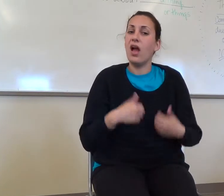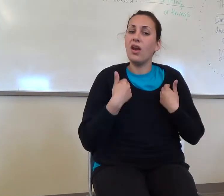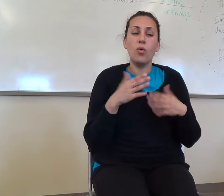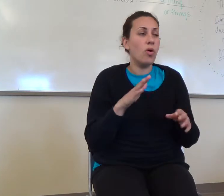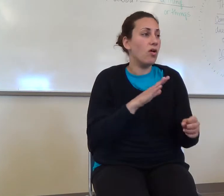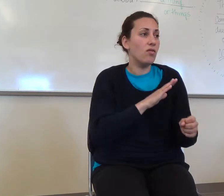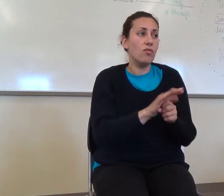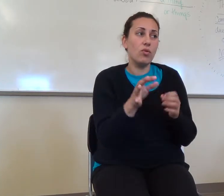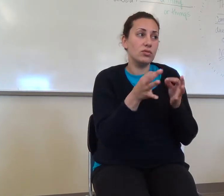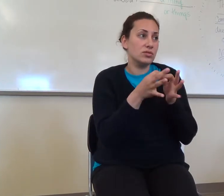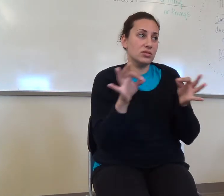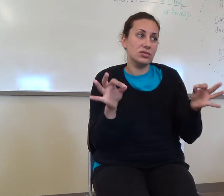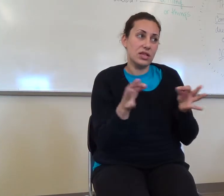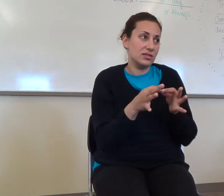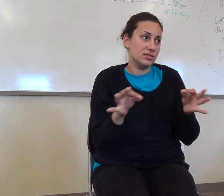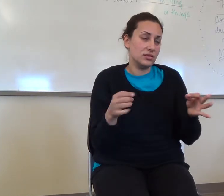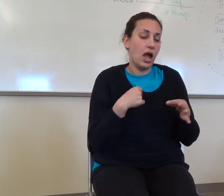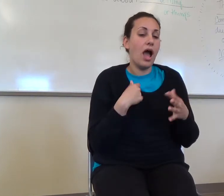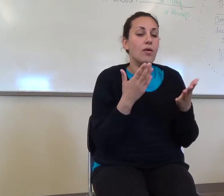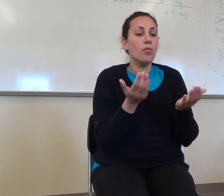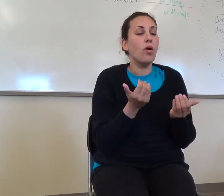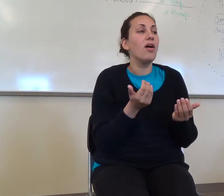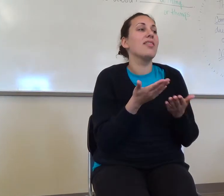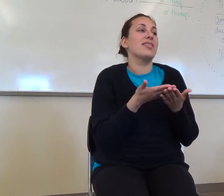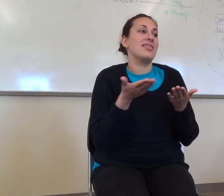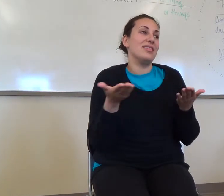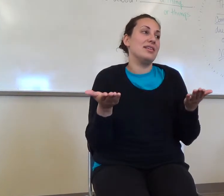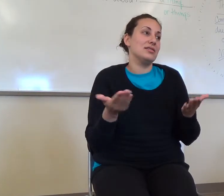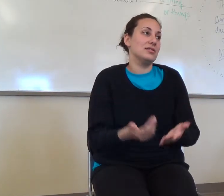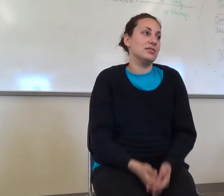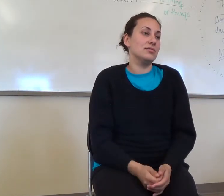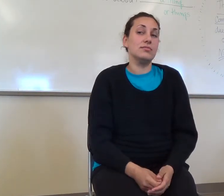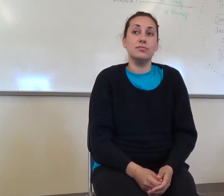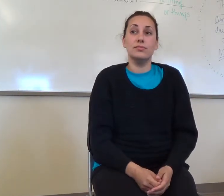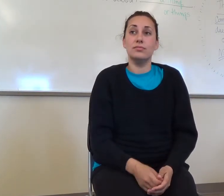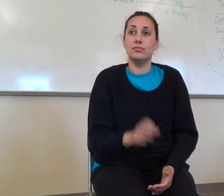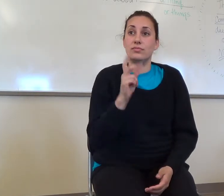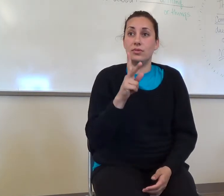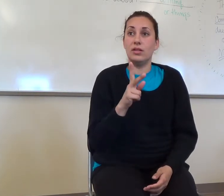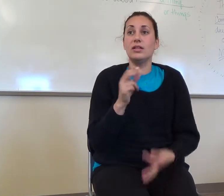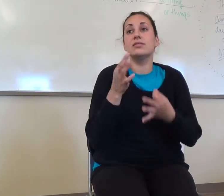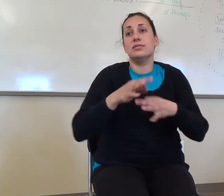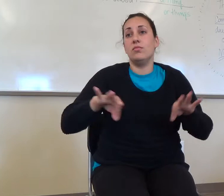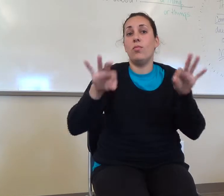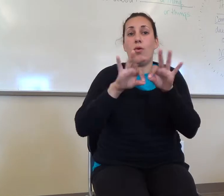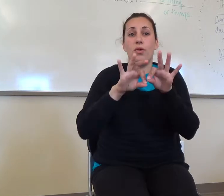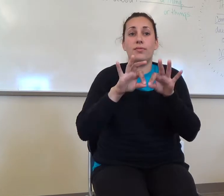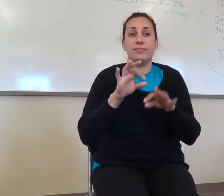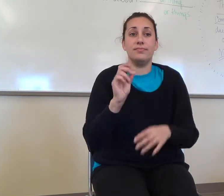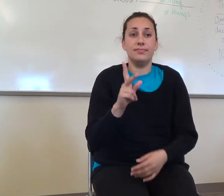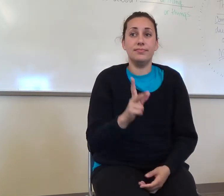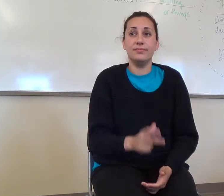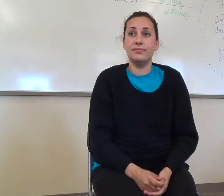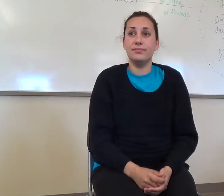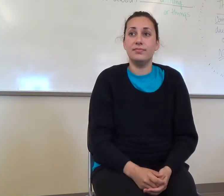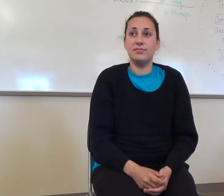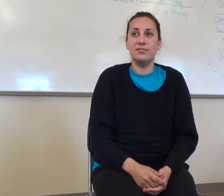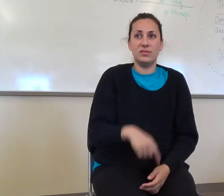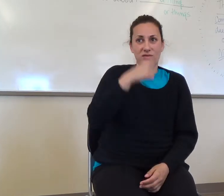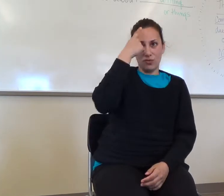around things. This is an important, it's midterm, this is an important shift